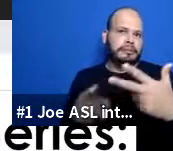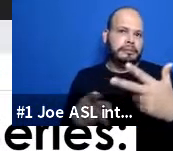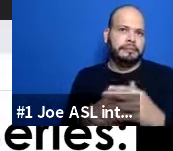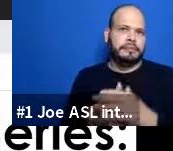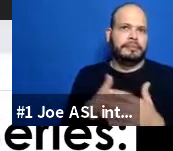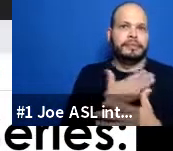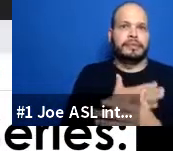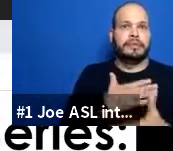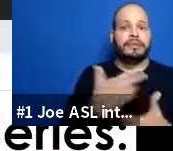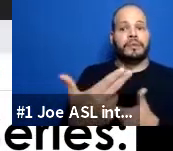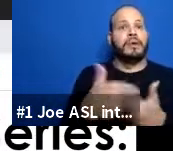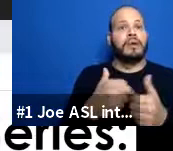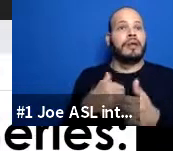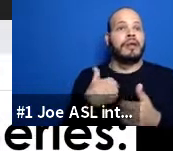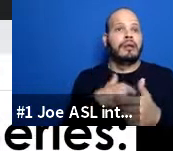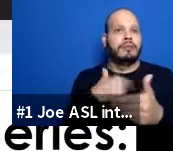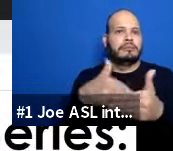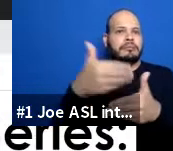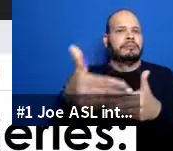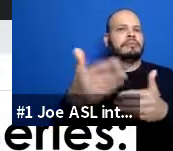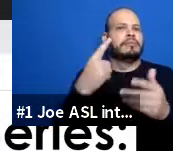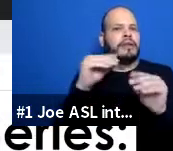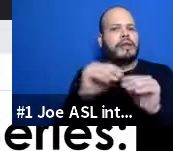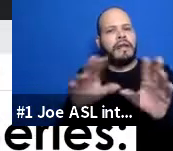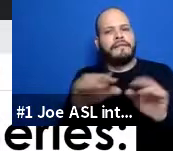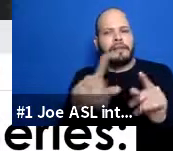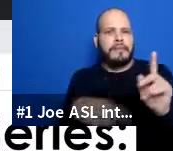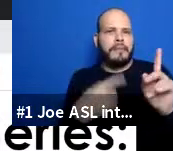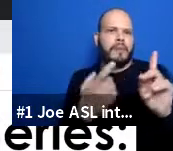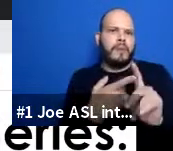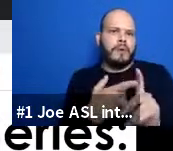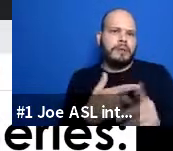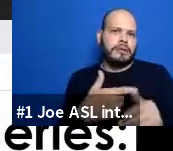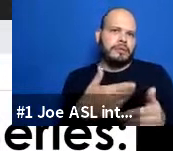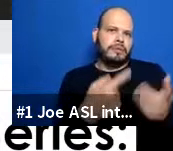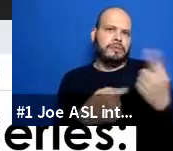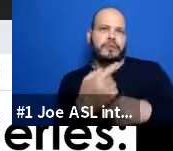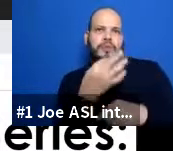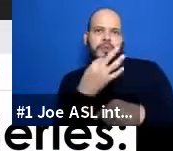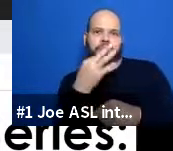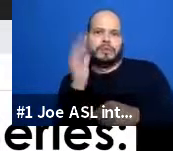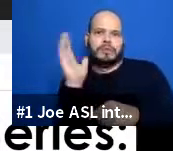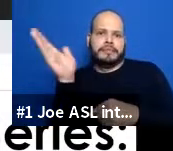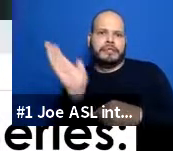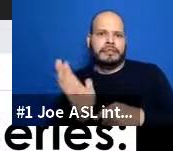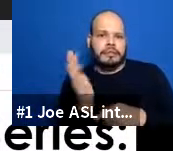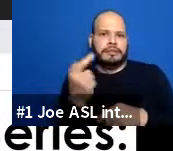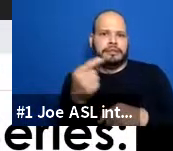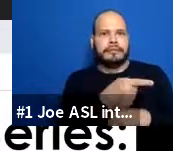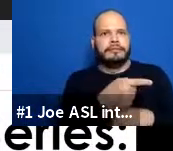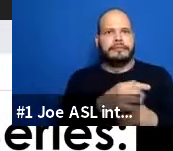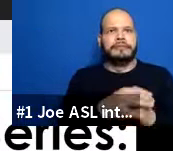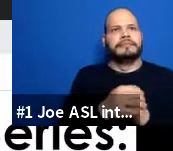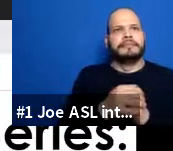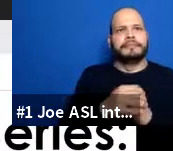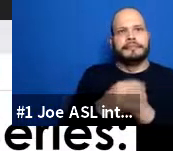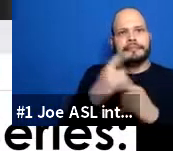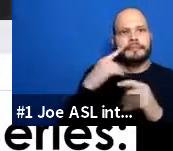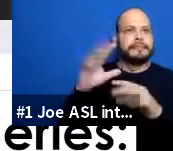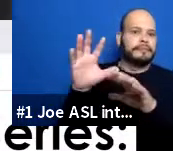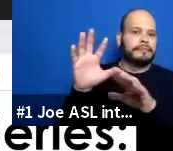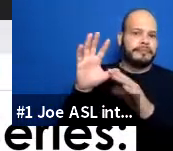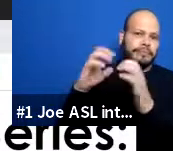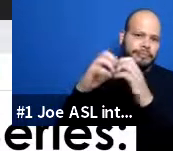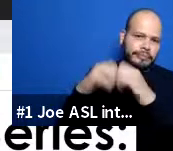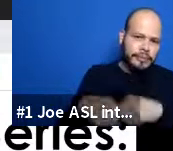webinar on Students for Abolition, which will be Tuesday, October 26th